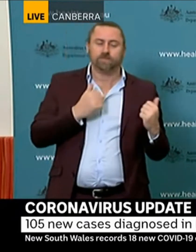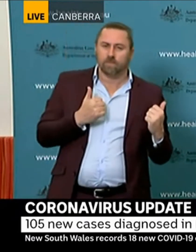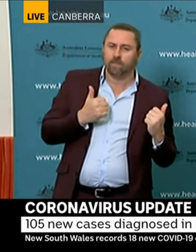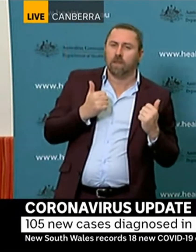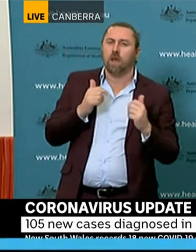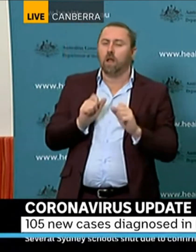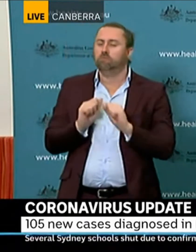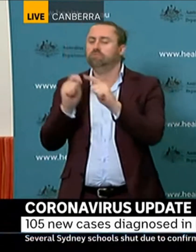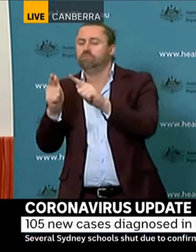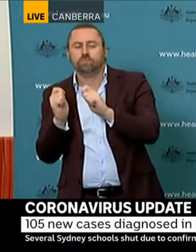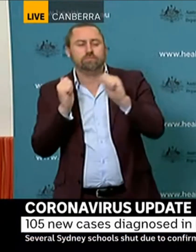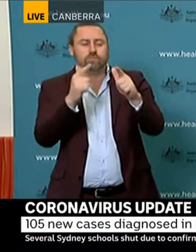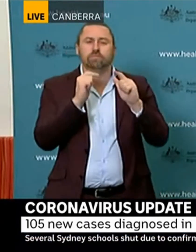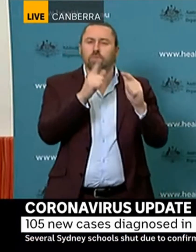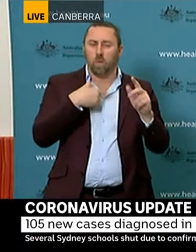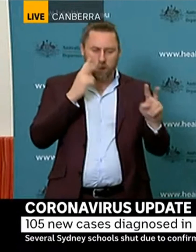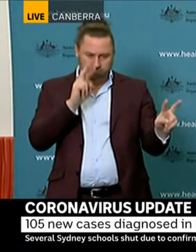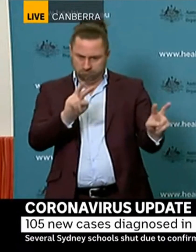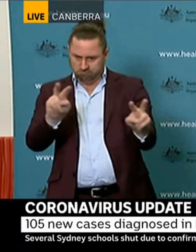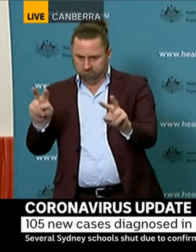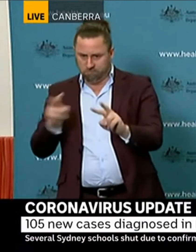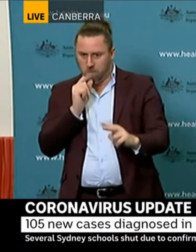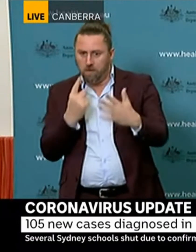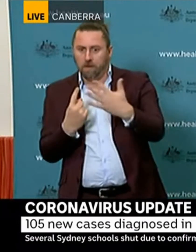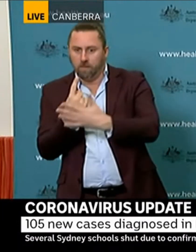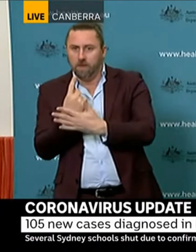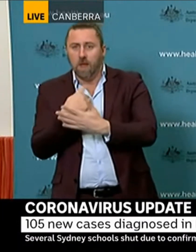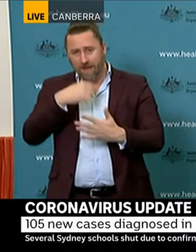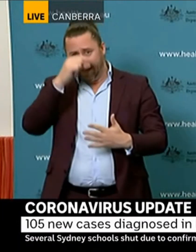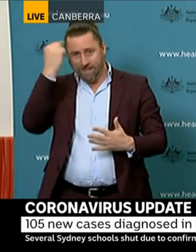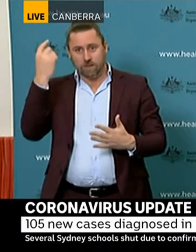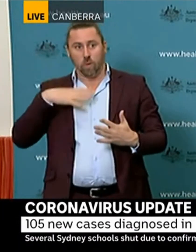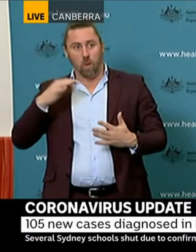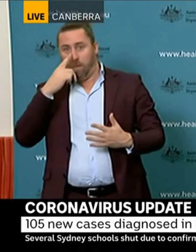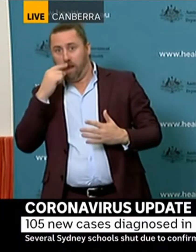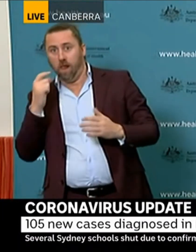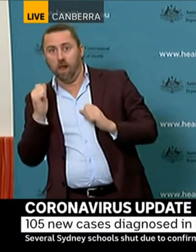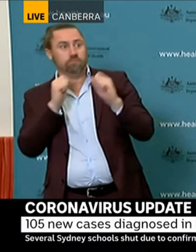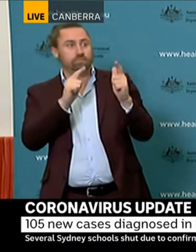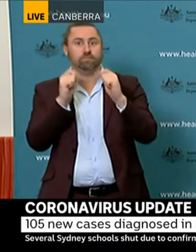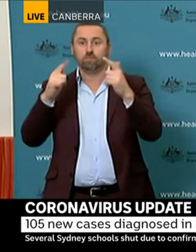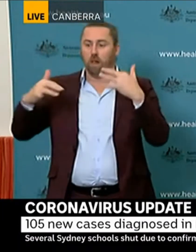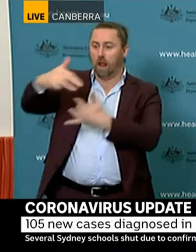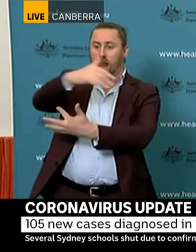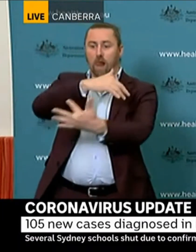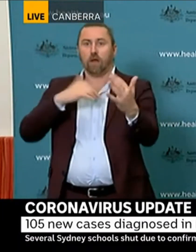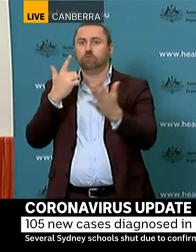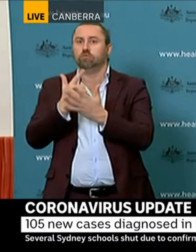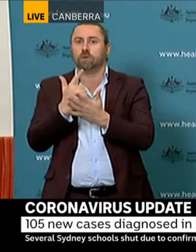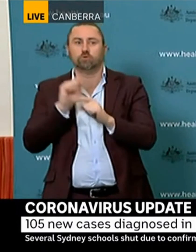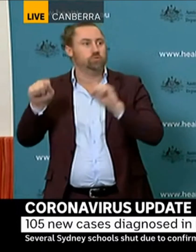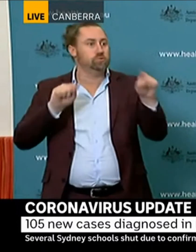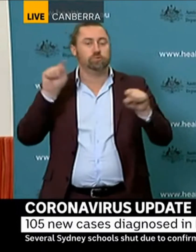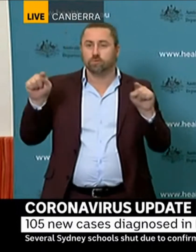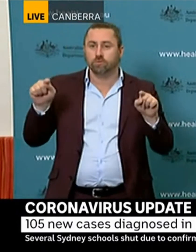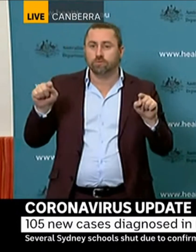what are the current mechanisms for decreasing movement around Melbourne being effective. And so